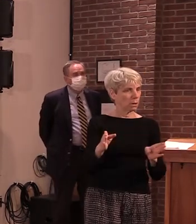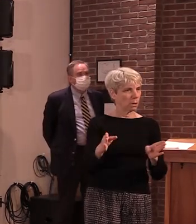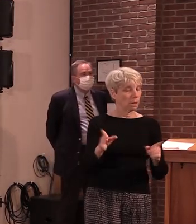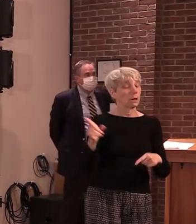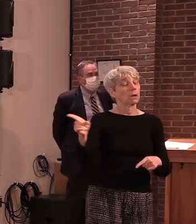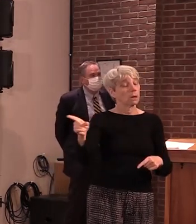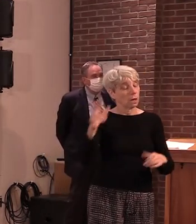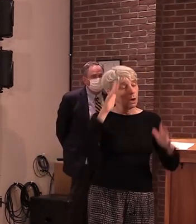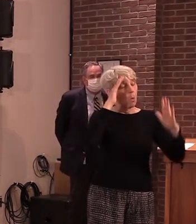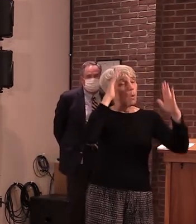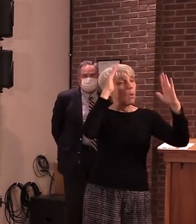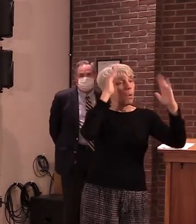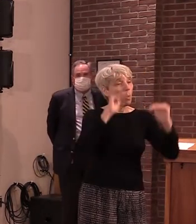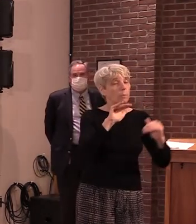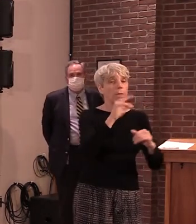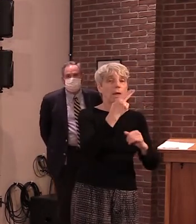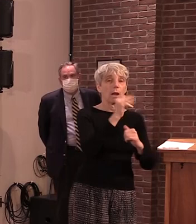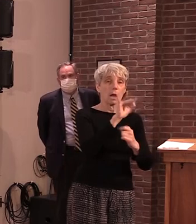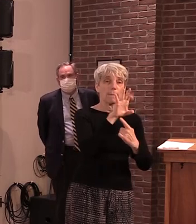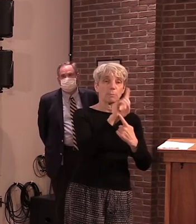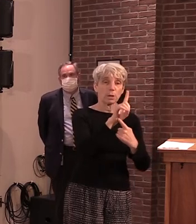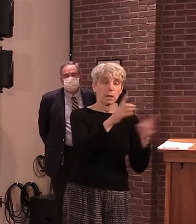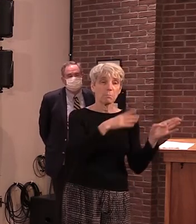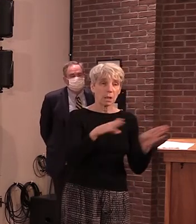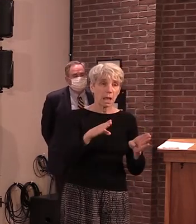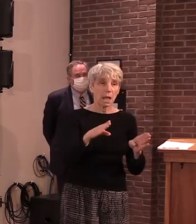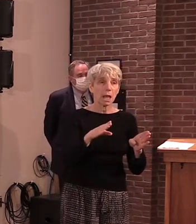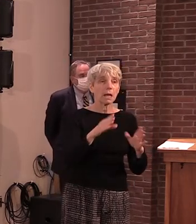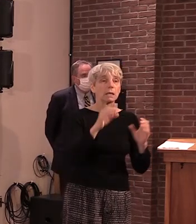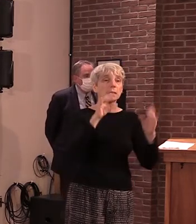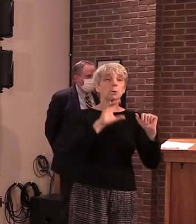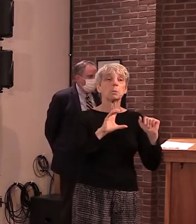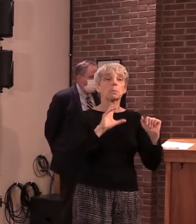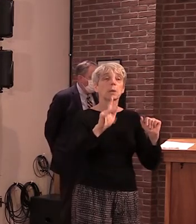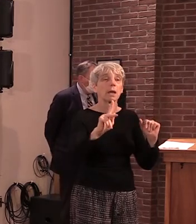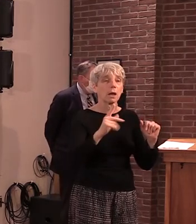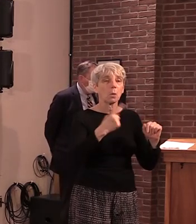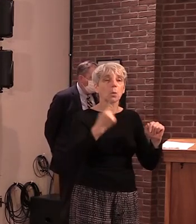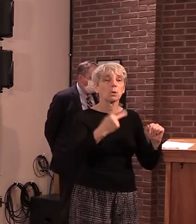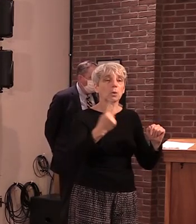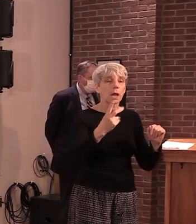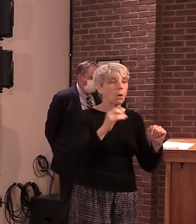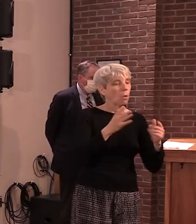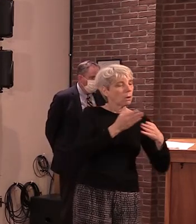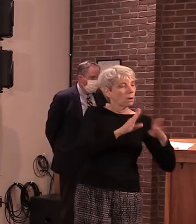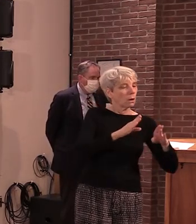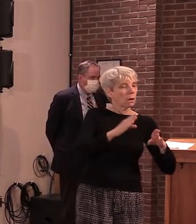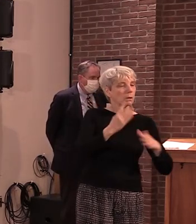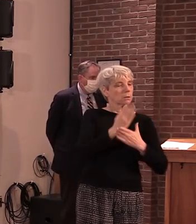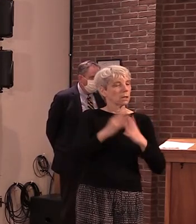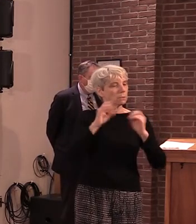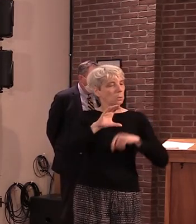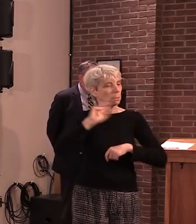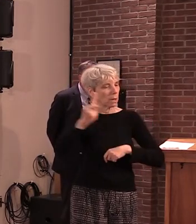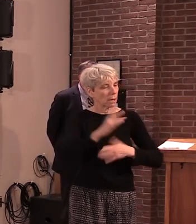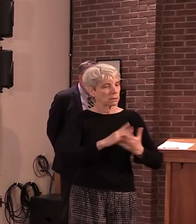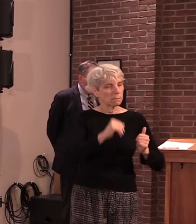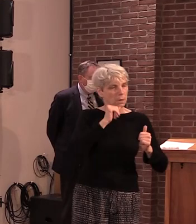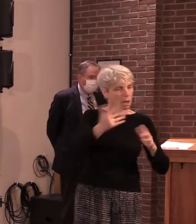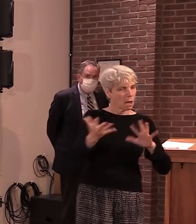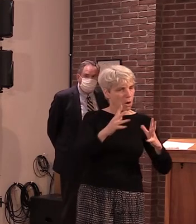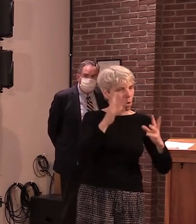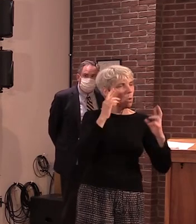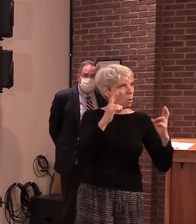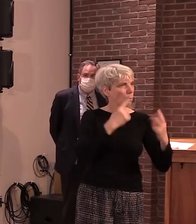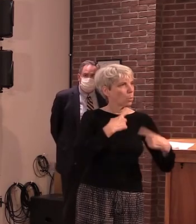plans work, that we can find a way to get back to in-person instruction in the state. As I mentioned in my remarks,